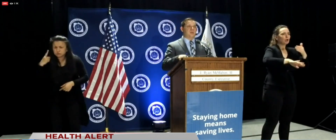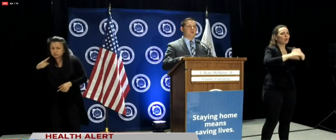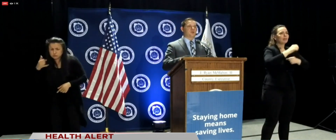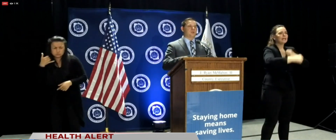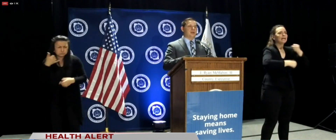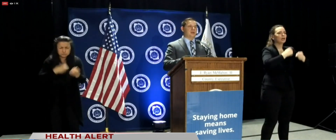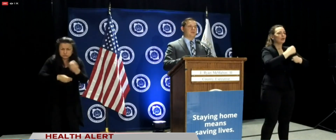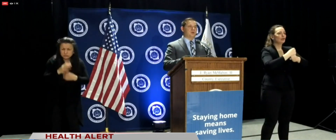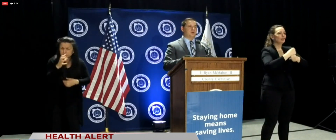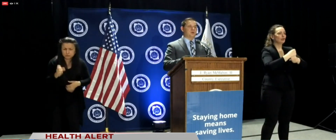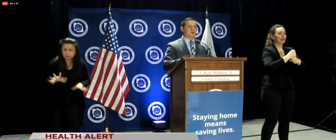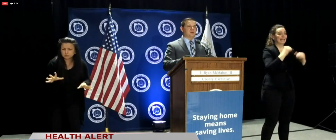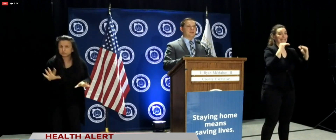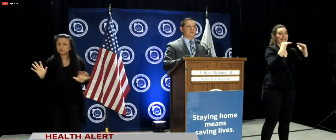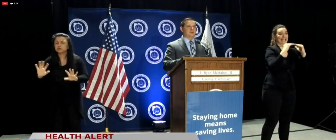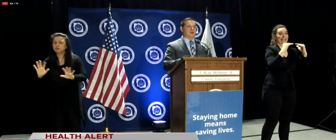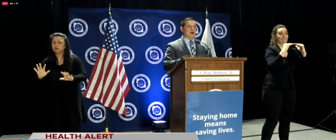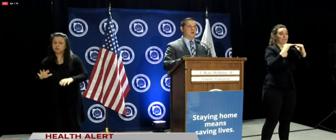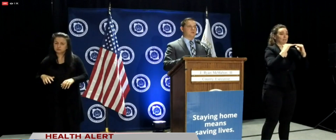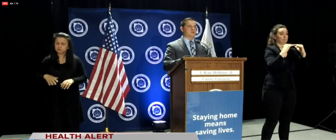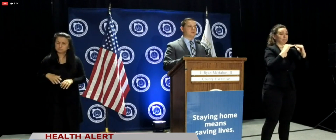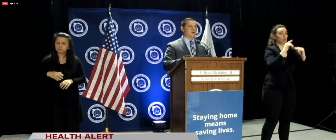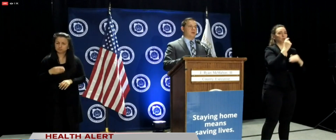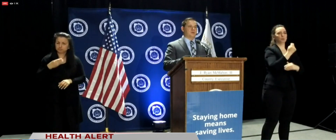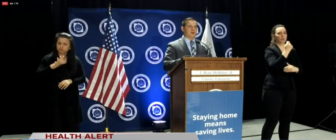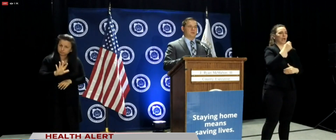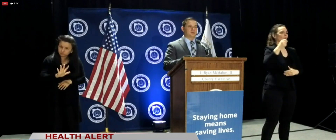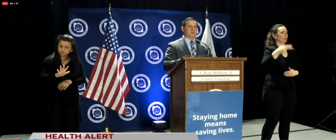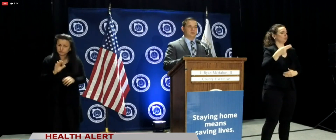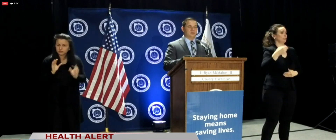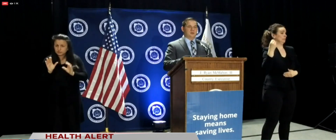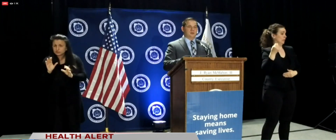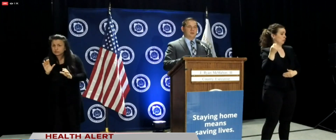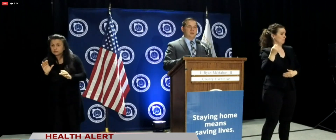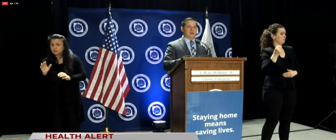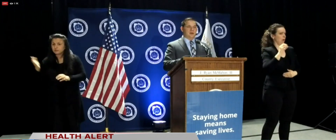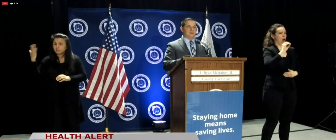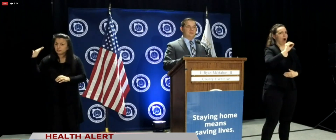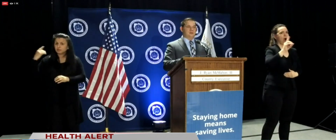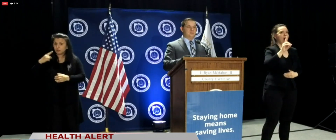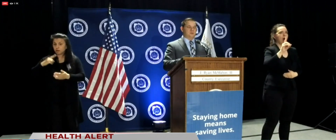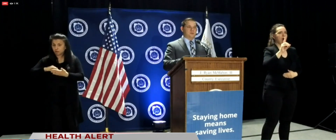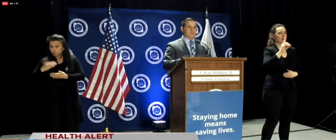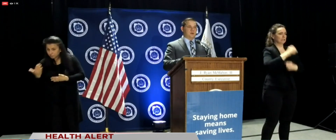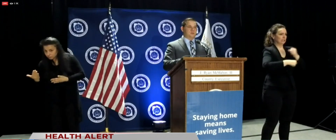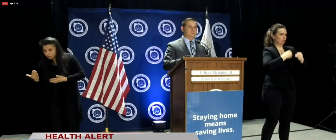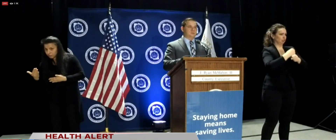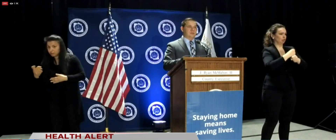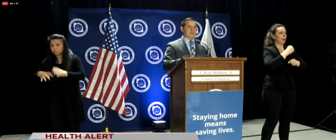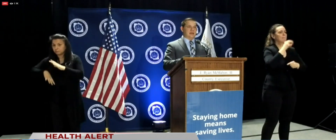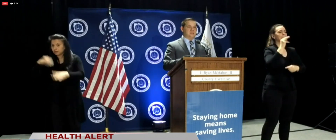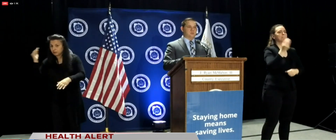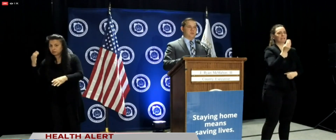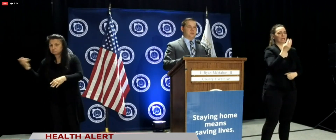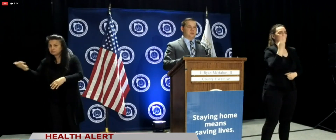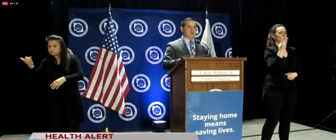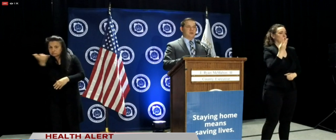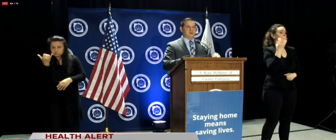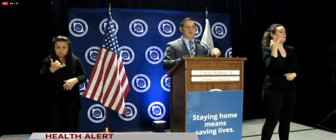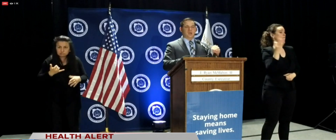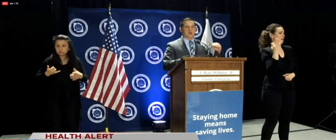think about your behavior leaving your house a month ago and 2 weeks ago and last